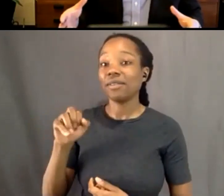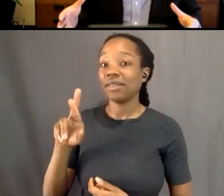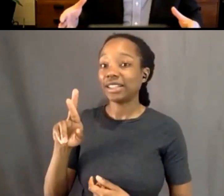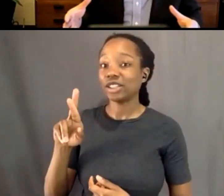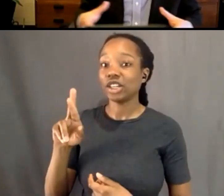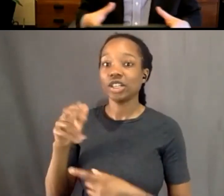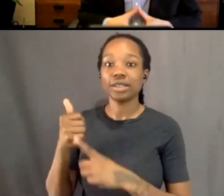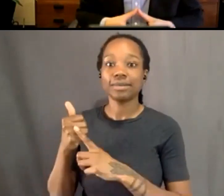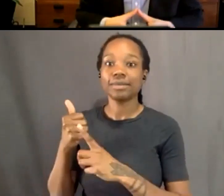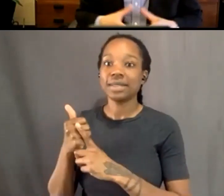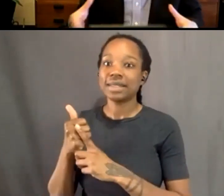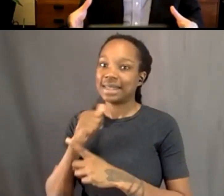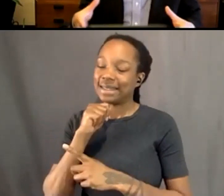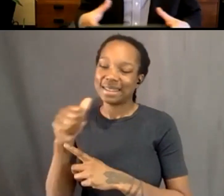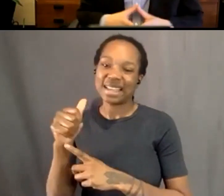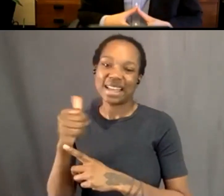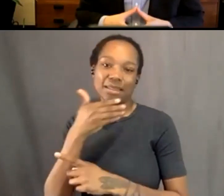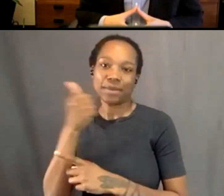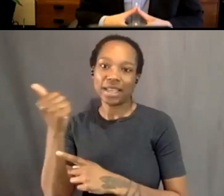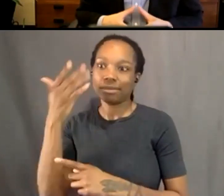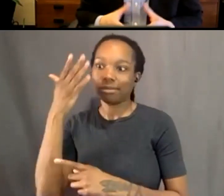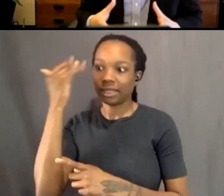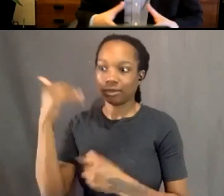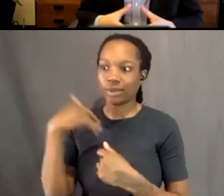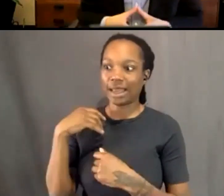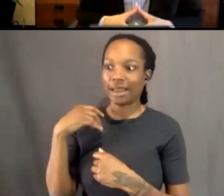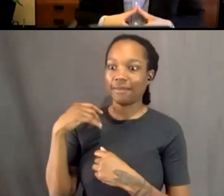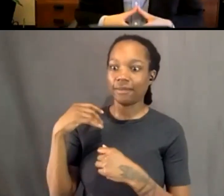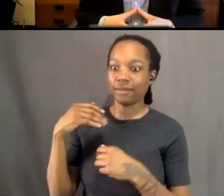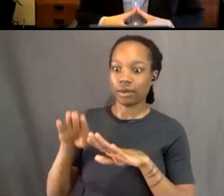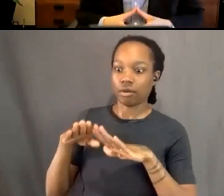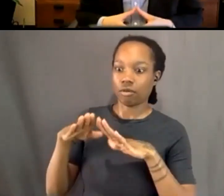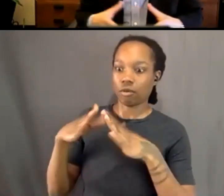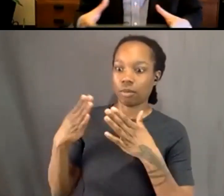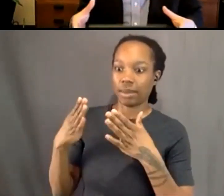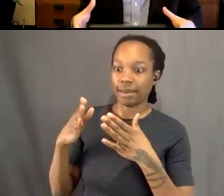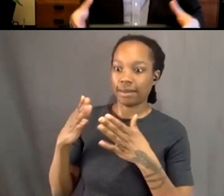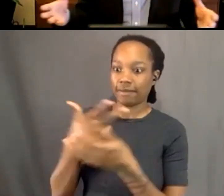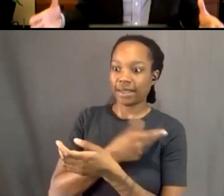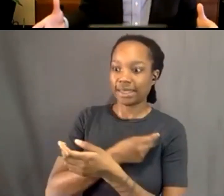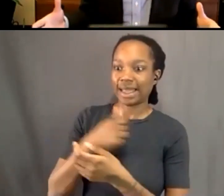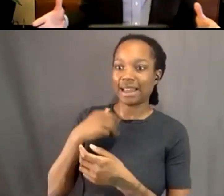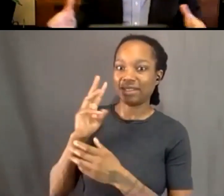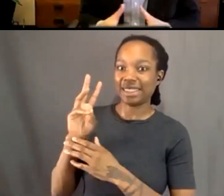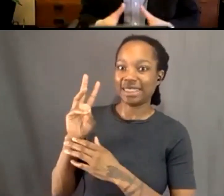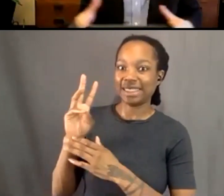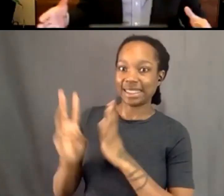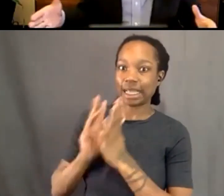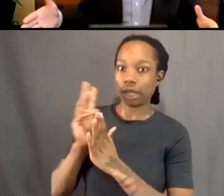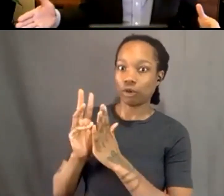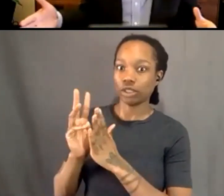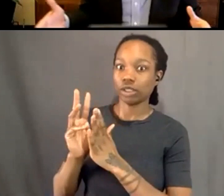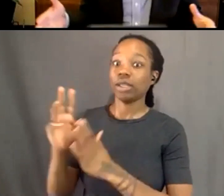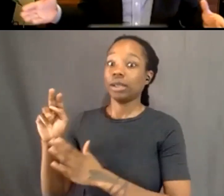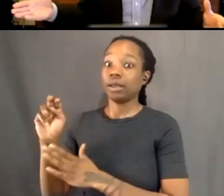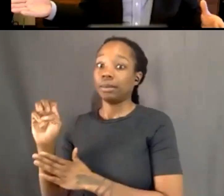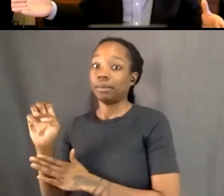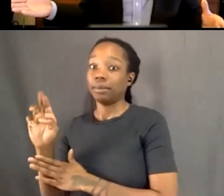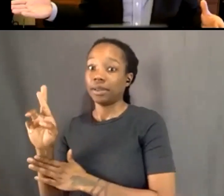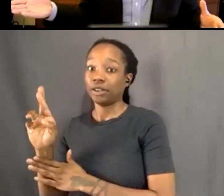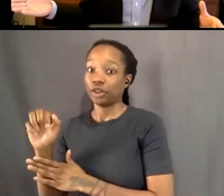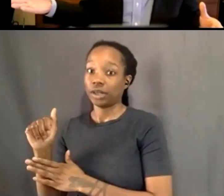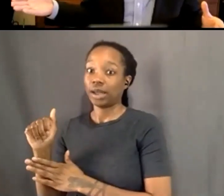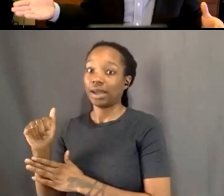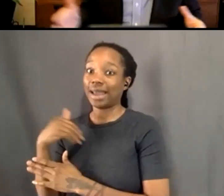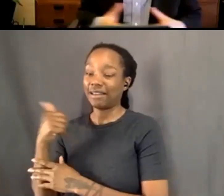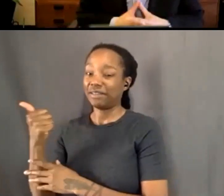it, you have 6 hours to use it, or it expires. For Moderna, you've got 10. You've got to use the 10 within, I think,